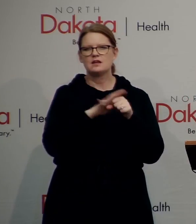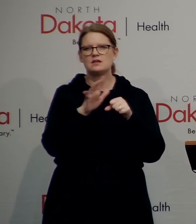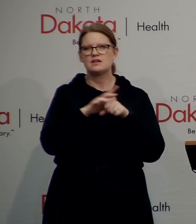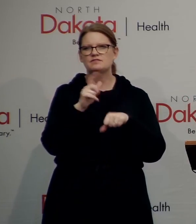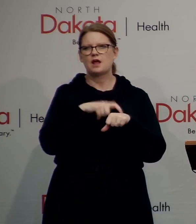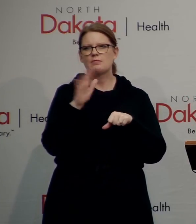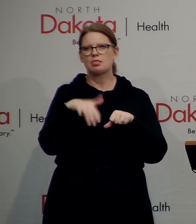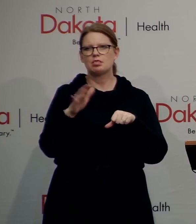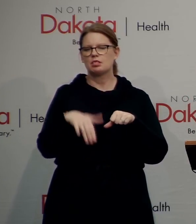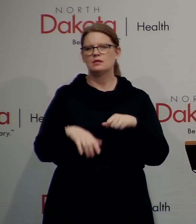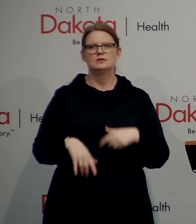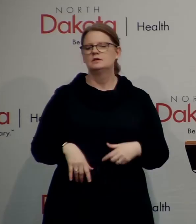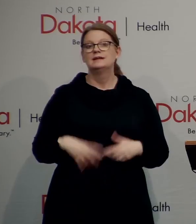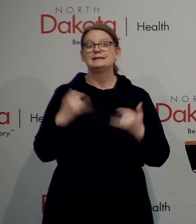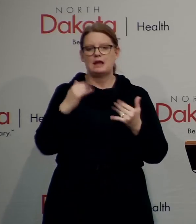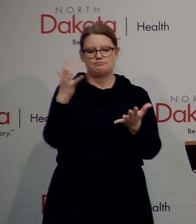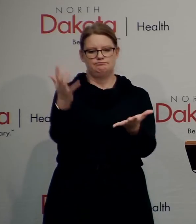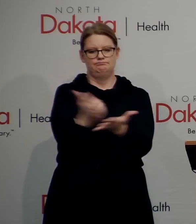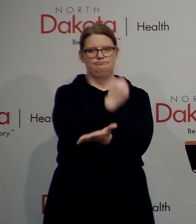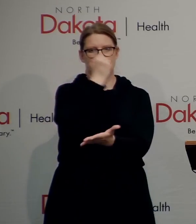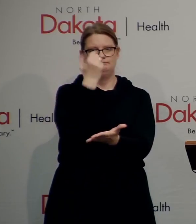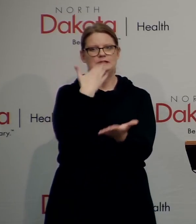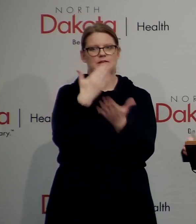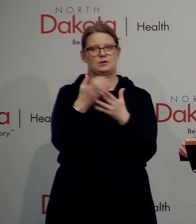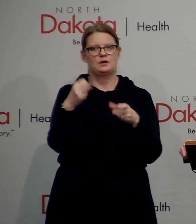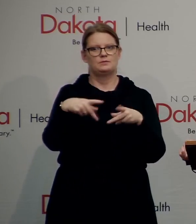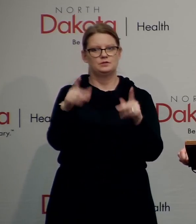let's turn this into a great opportunity for us to get